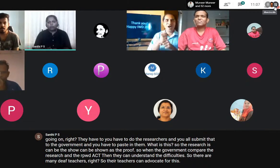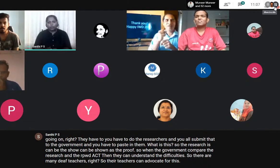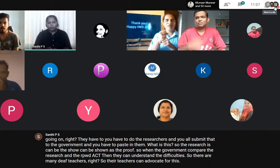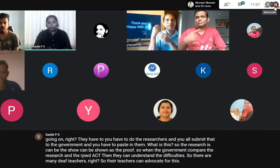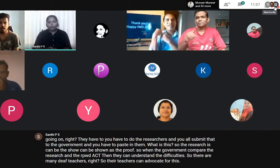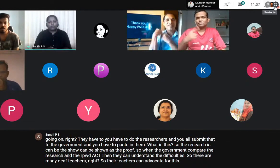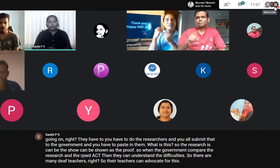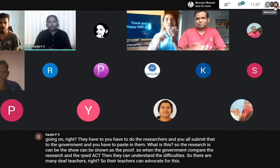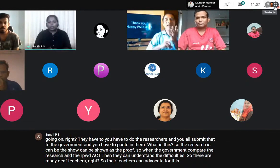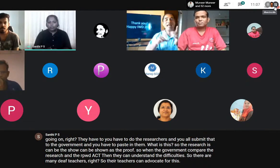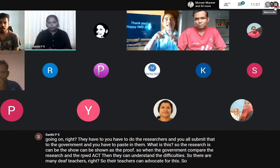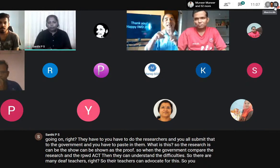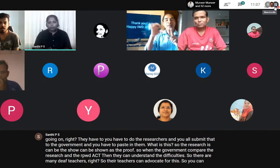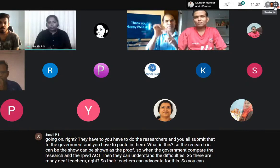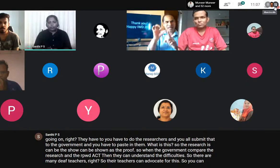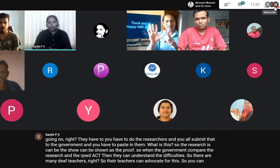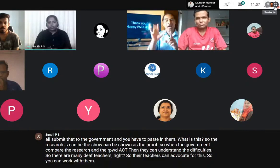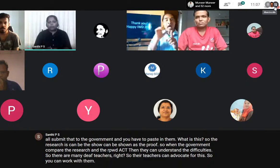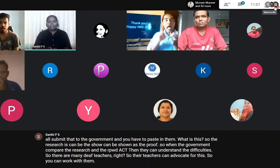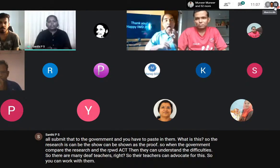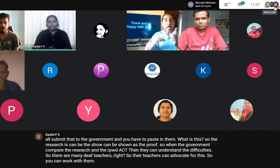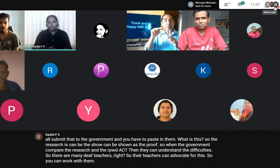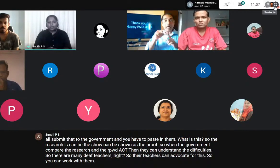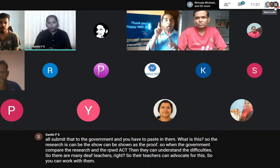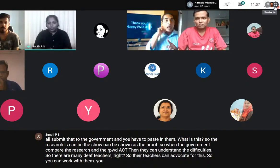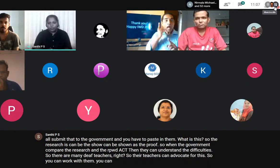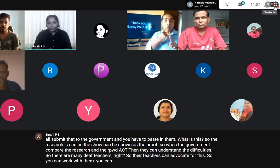So you can work with them. You can take the responsibility.